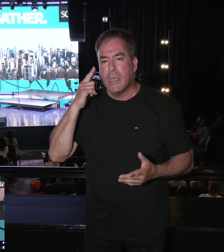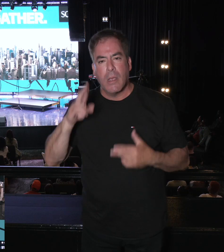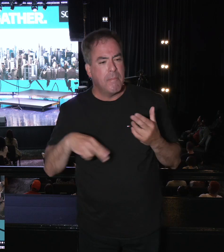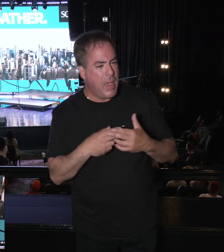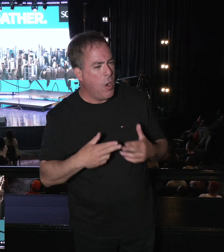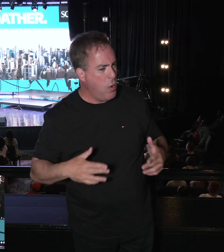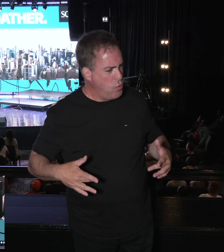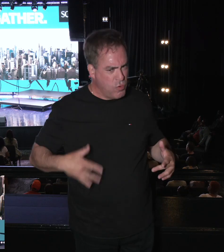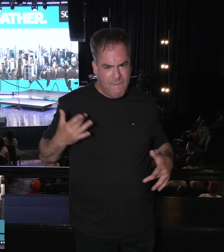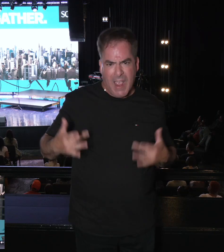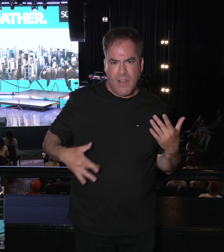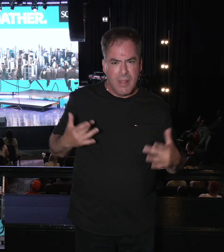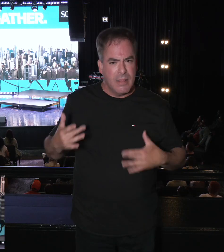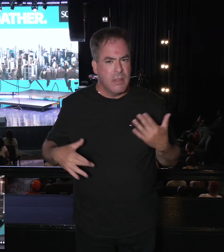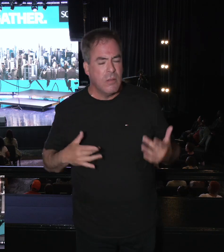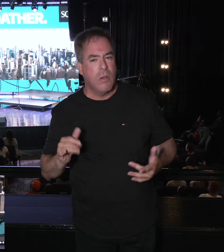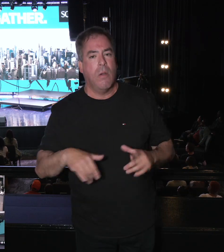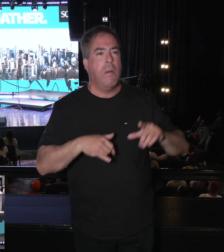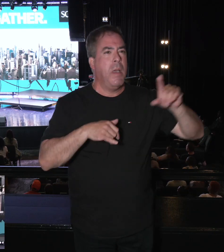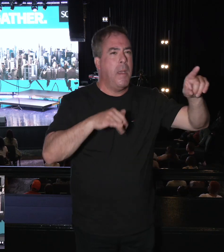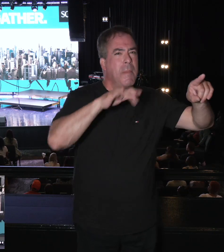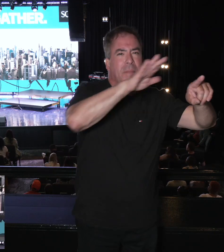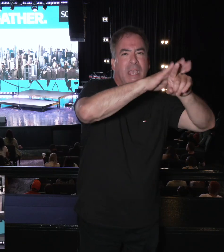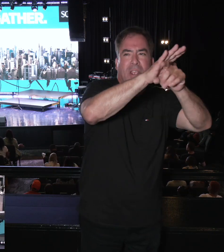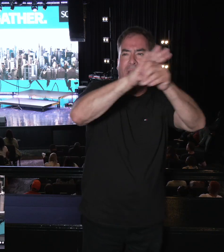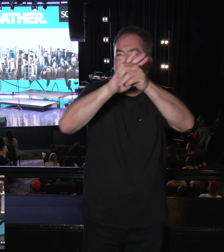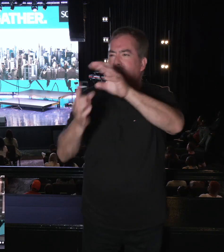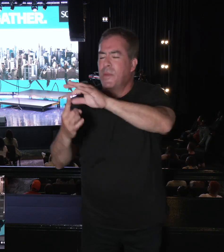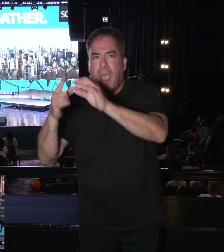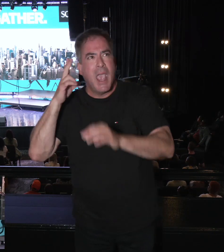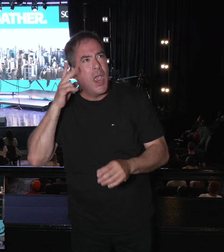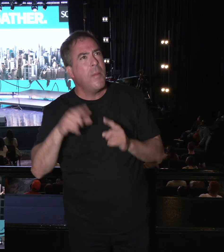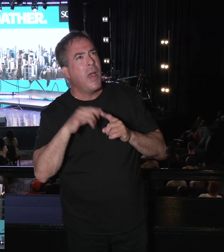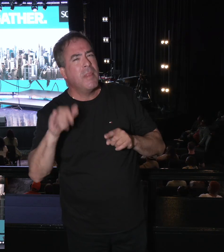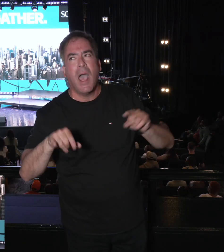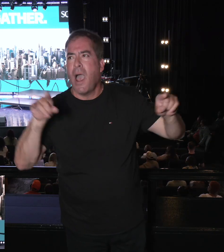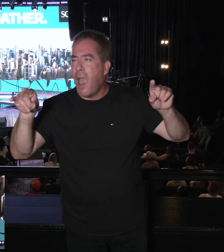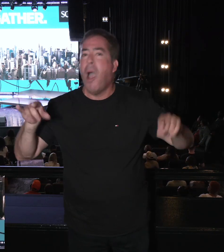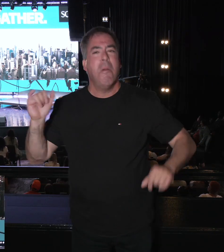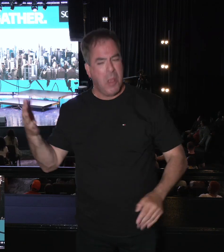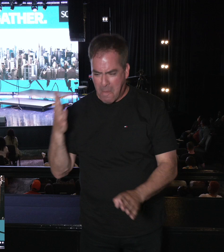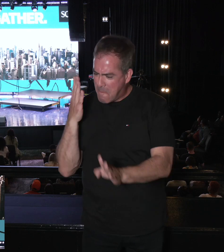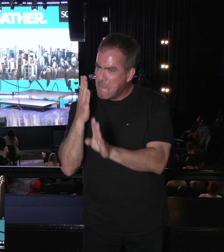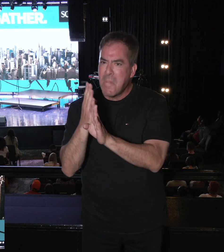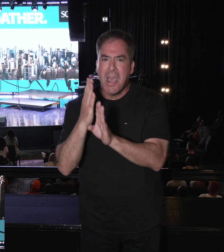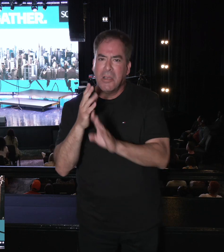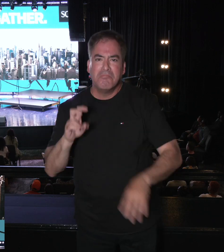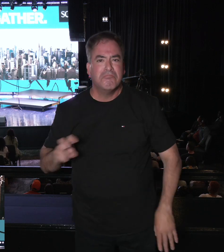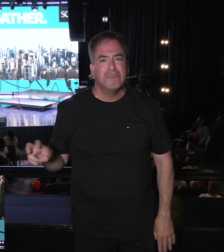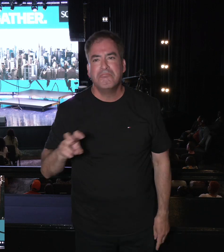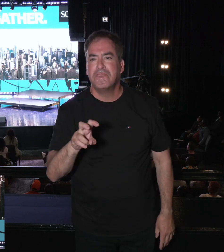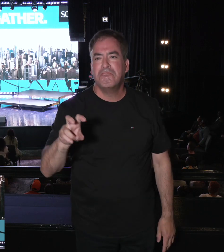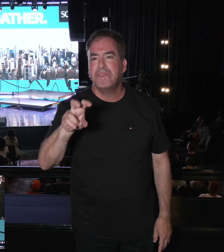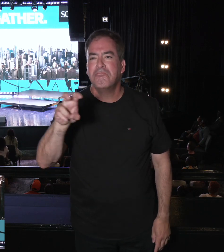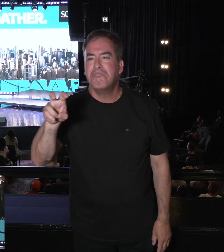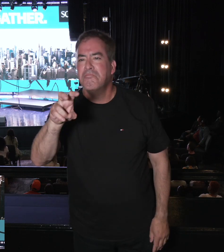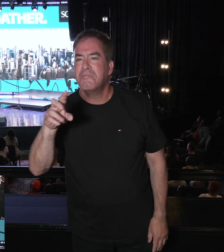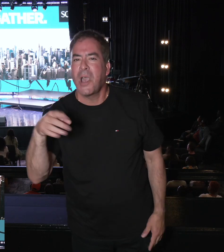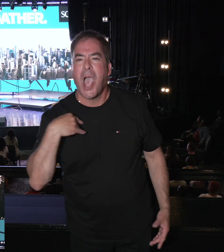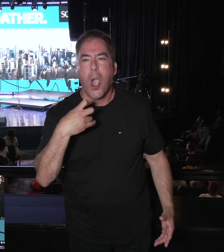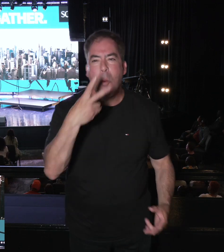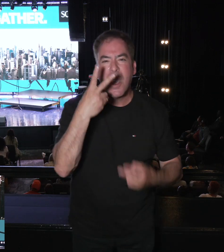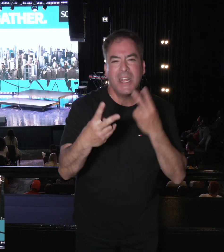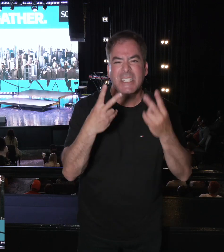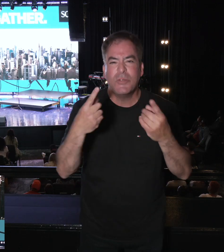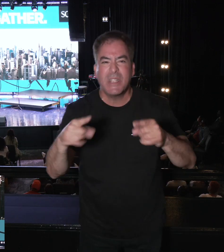like Azusa Revival or Asbury Revival, and they hear about it and they go, oh, let's get on a bus or let's take a road trip and let's go down because I want